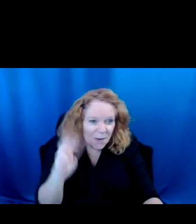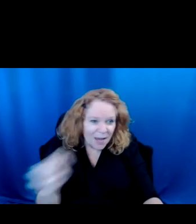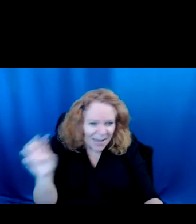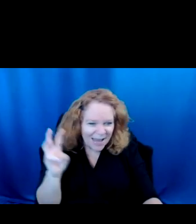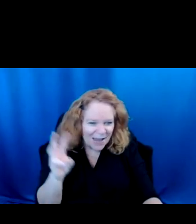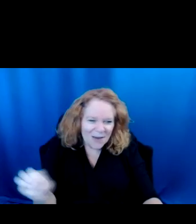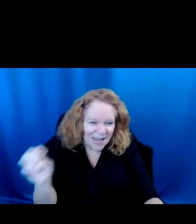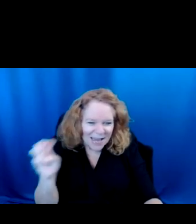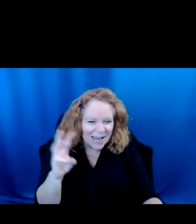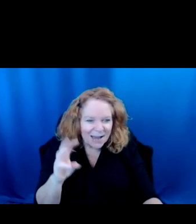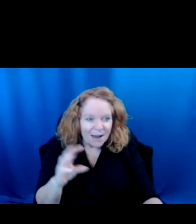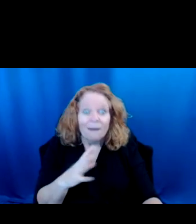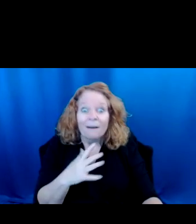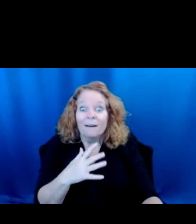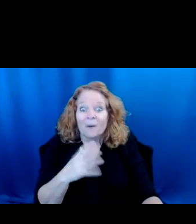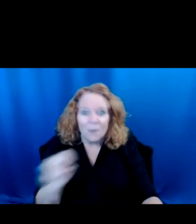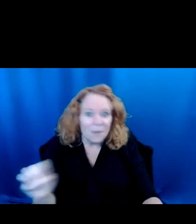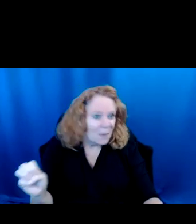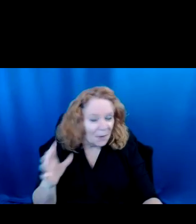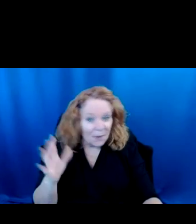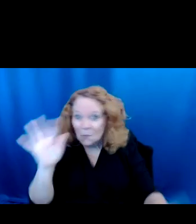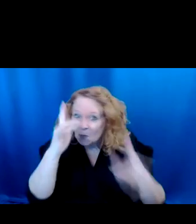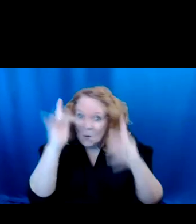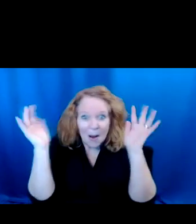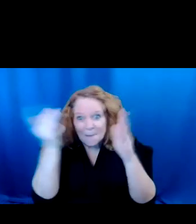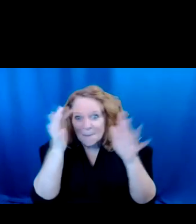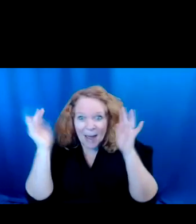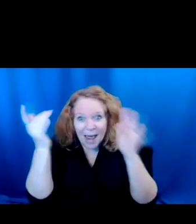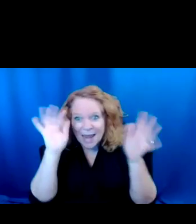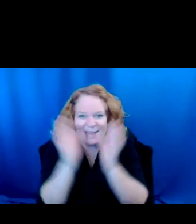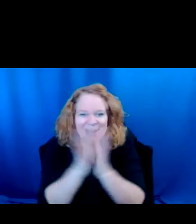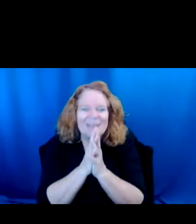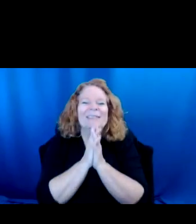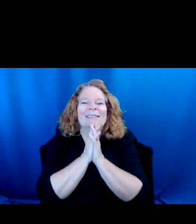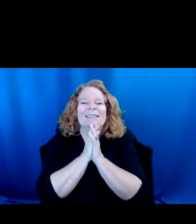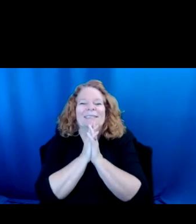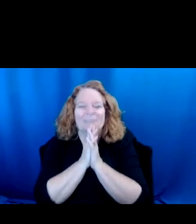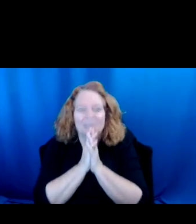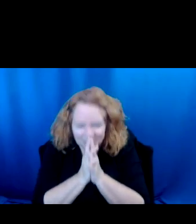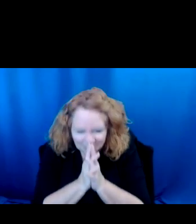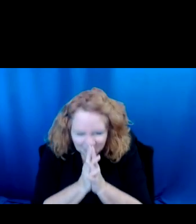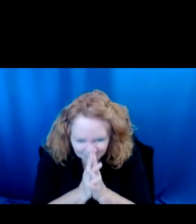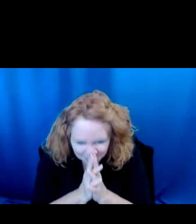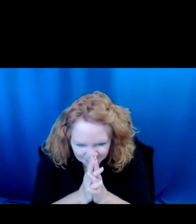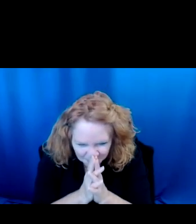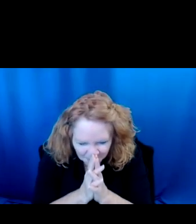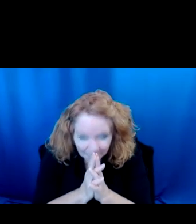Ha ha ha!